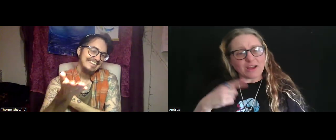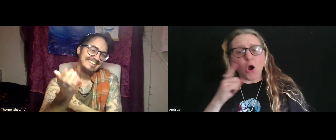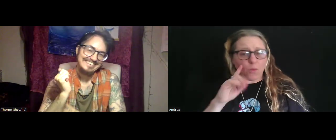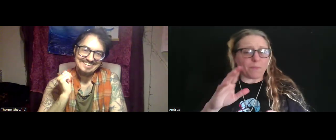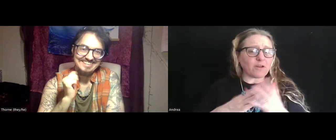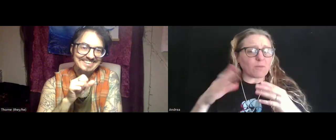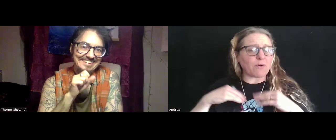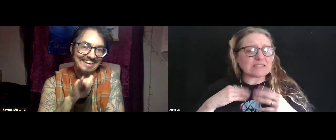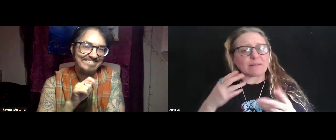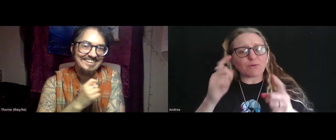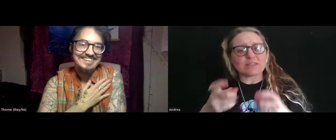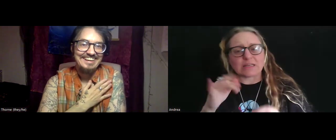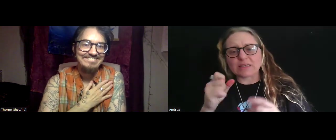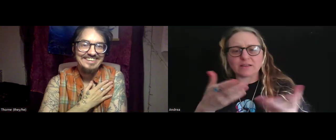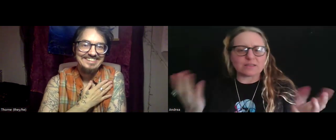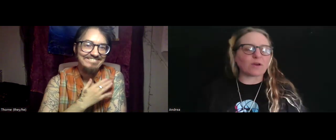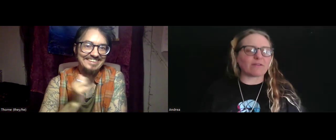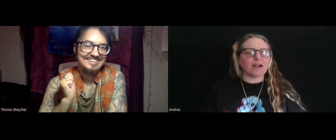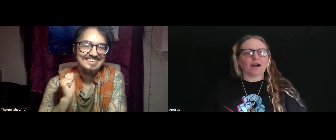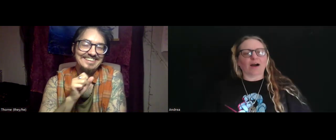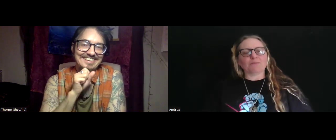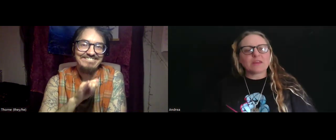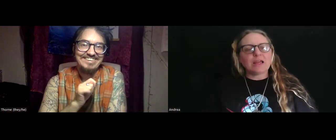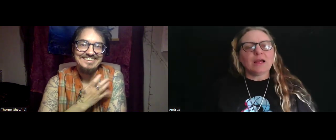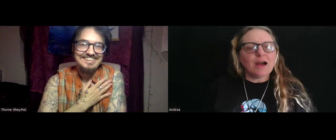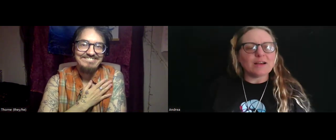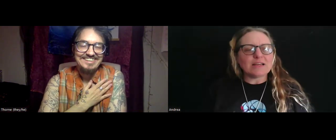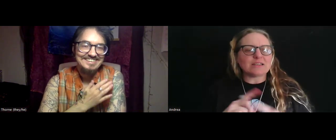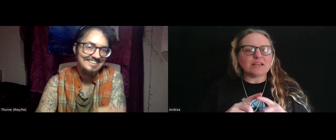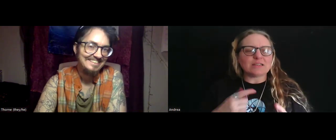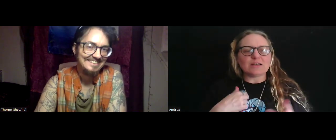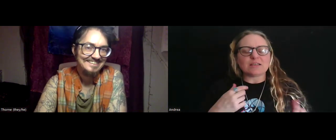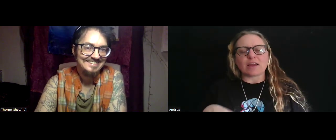I'm like, oh, part of your present is this, whatever. Um, it's like